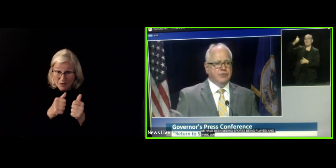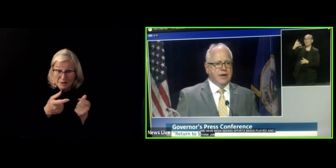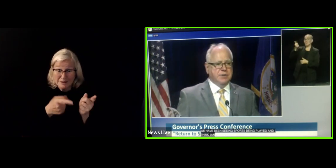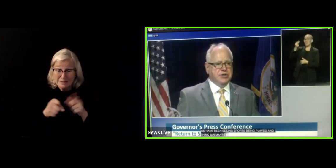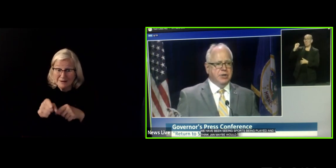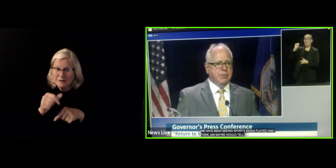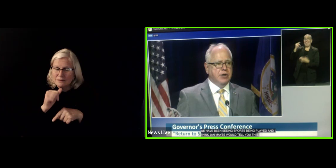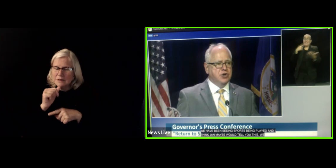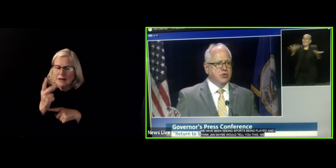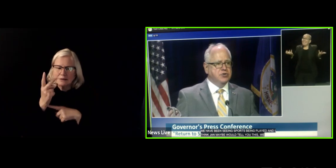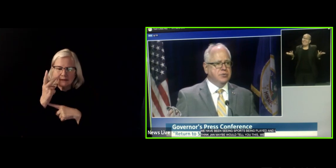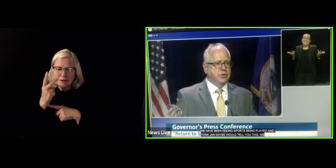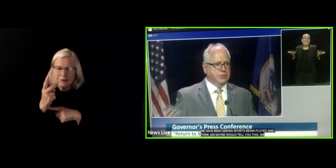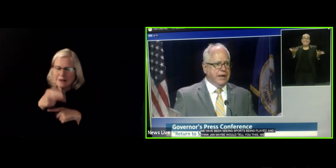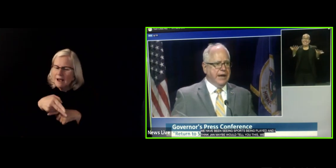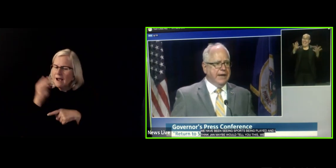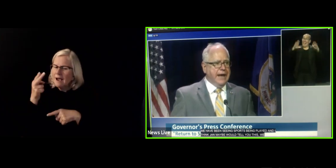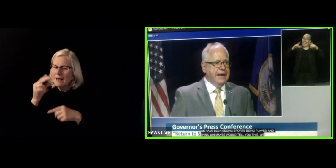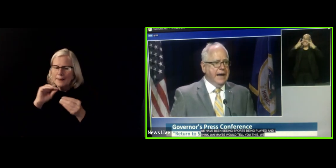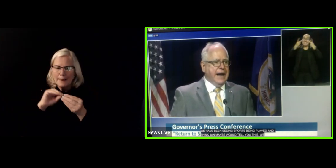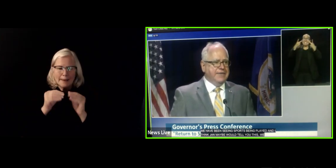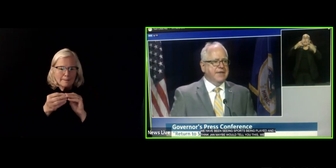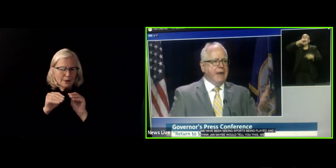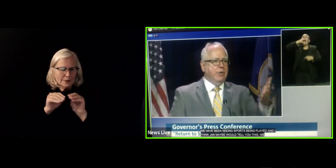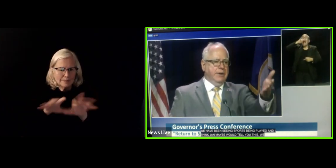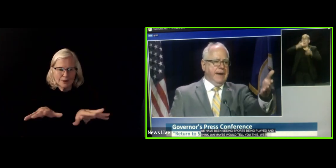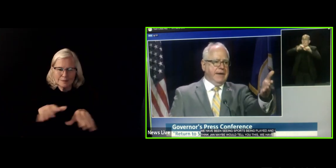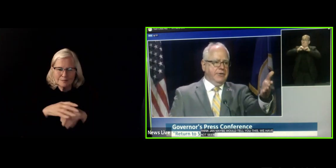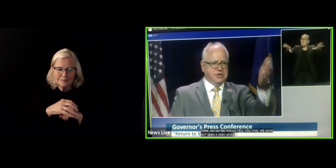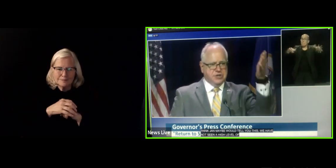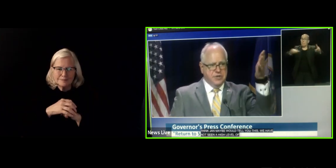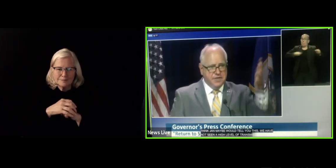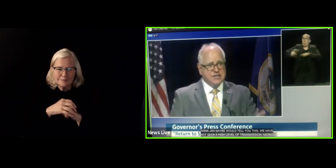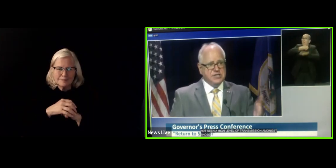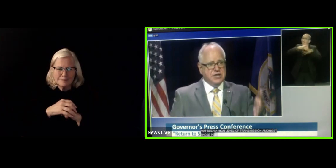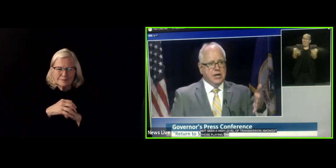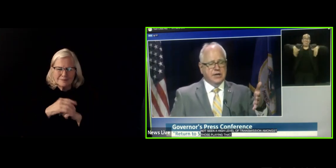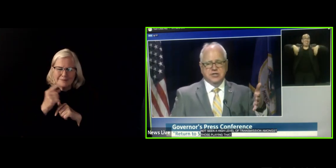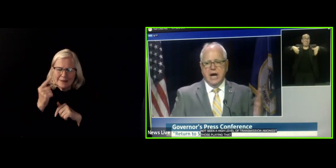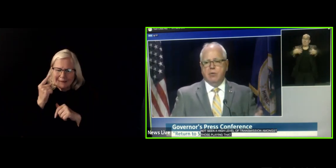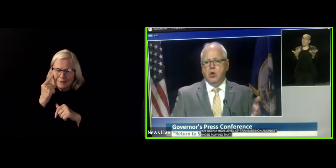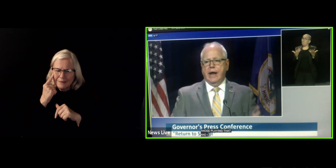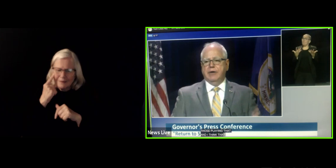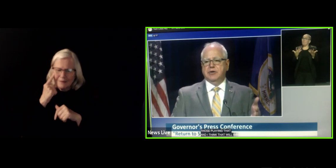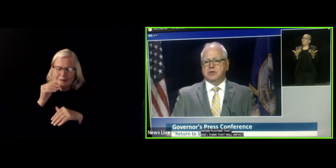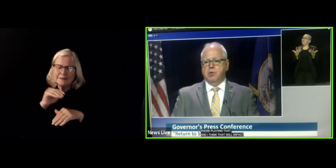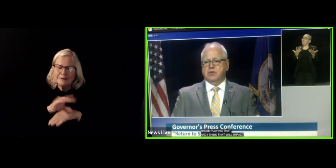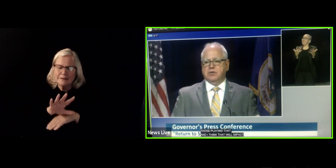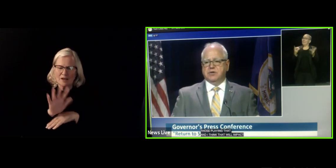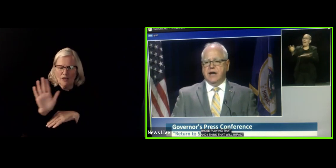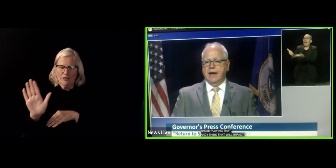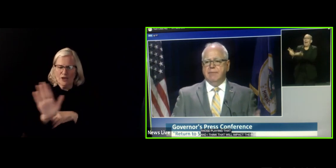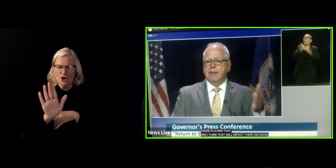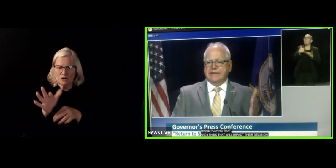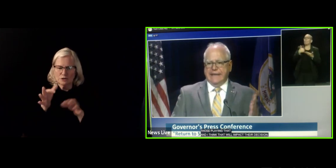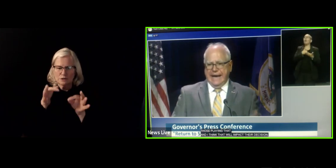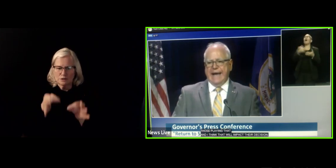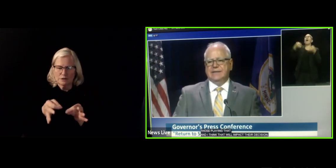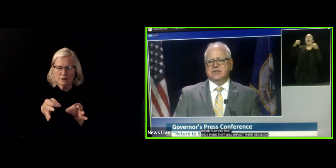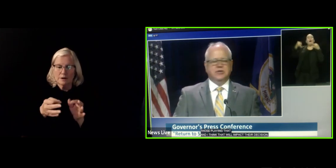of transmission amongst those playing that, and I think that will impact their decision. This does not roll out into sports at this time,